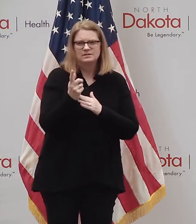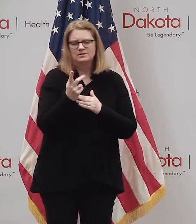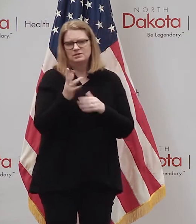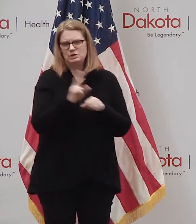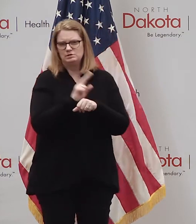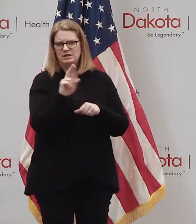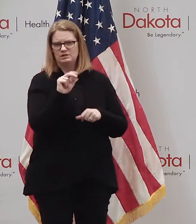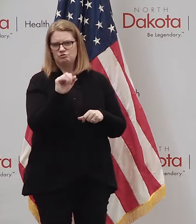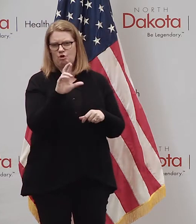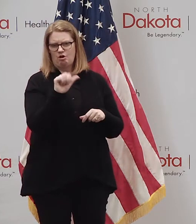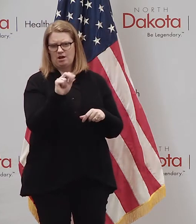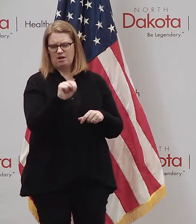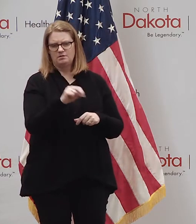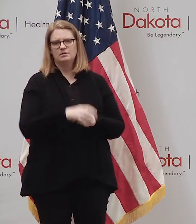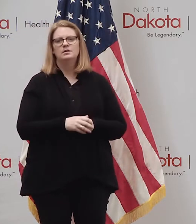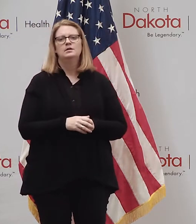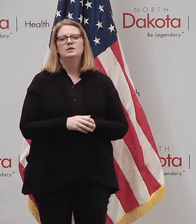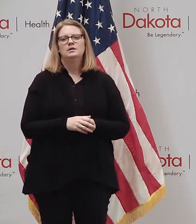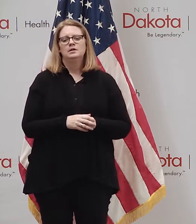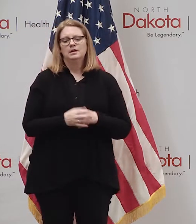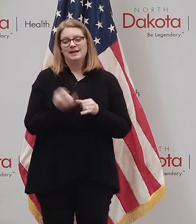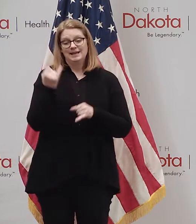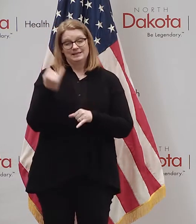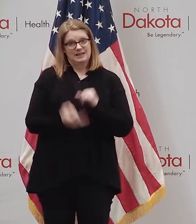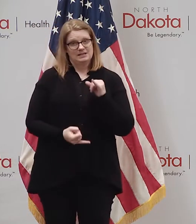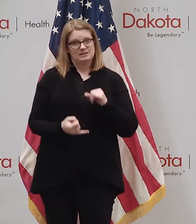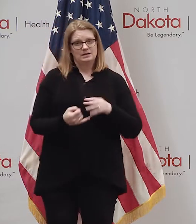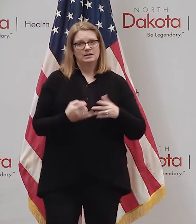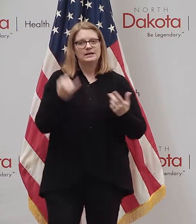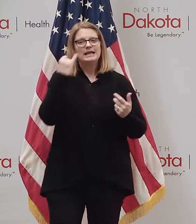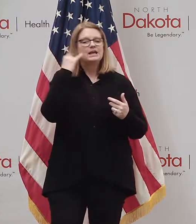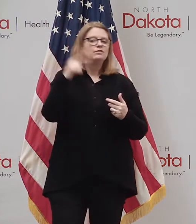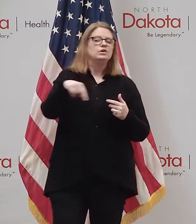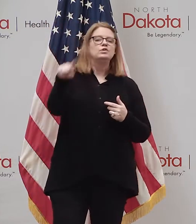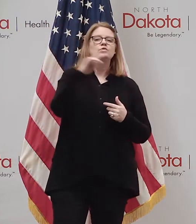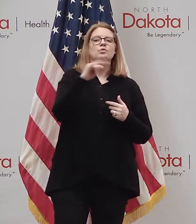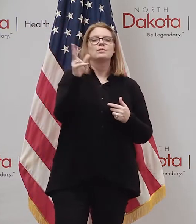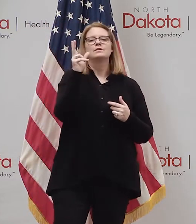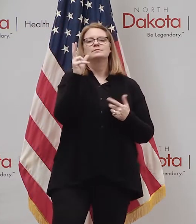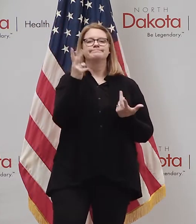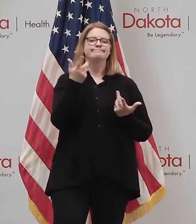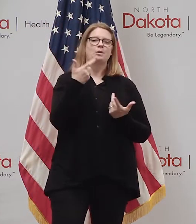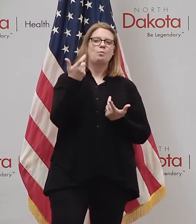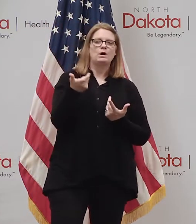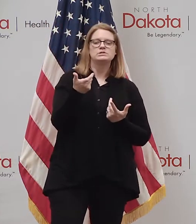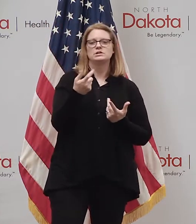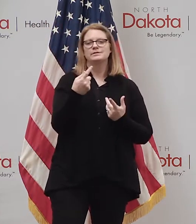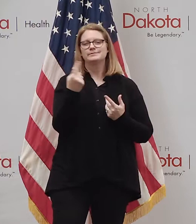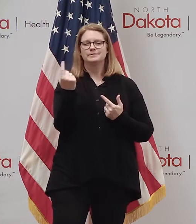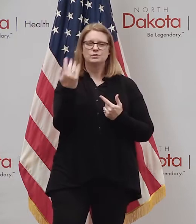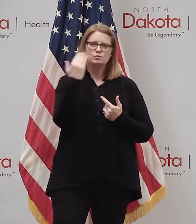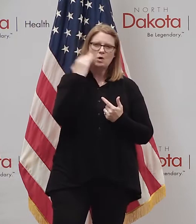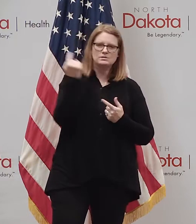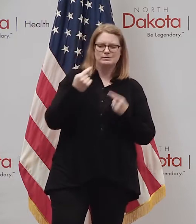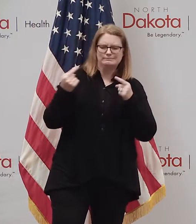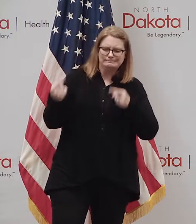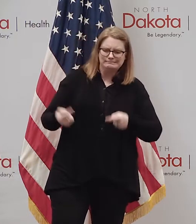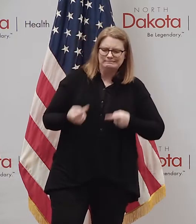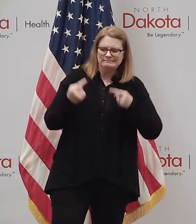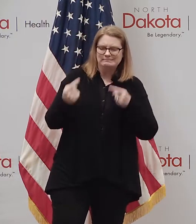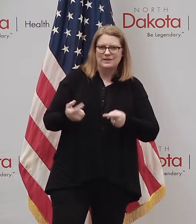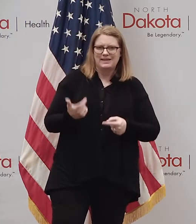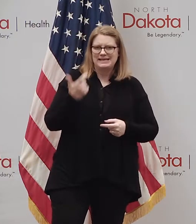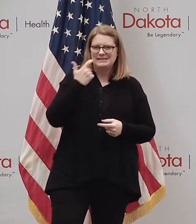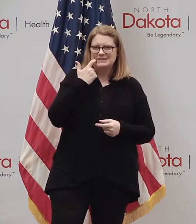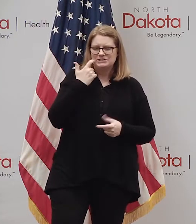Narcan. And lastly, if you're someone out there who's listening, or you know someone who's been struggling with an addiction through this entire